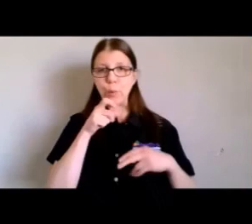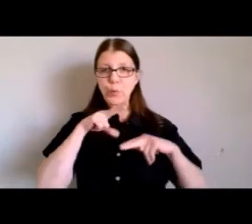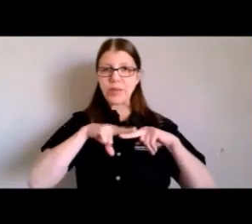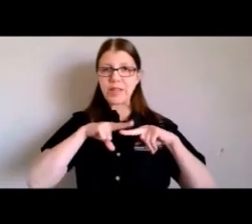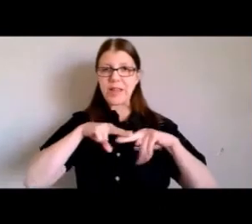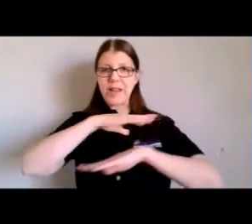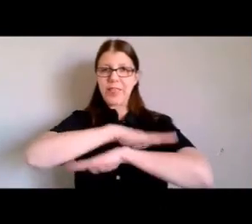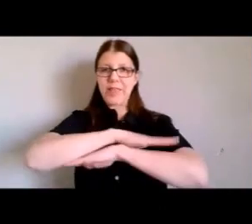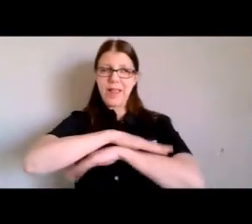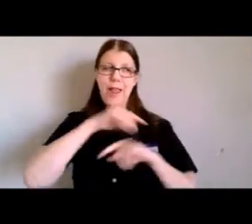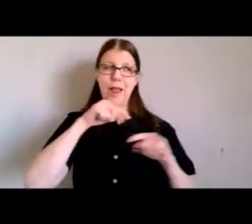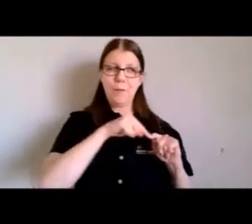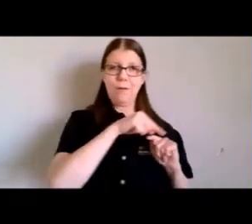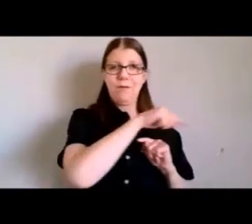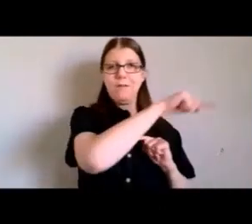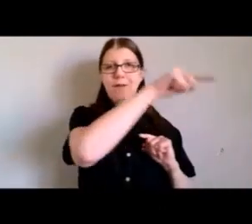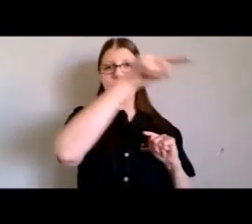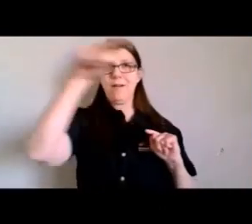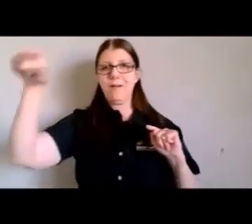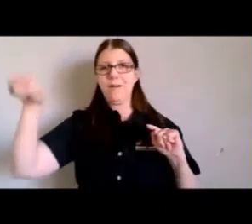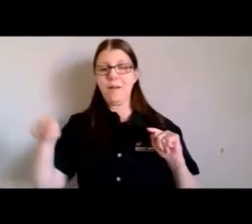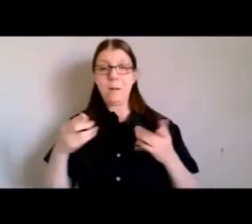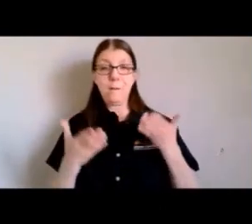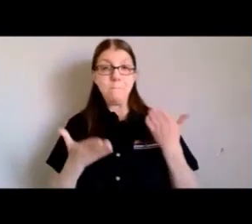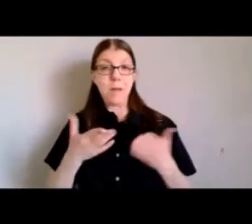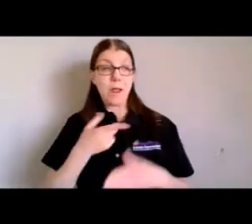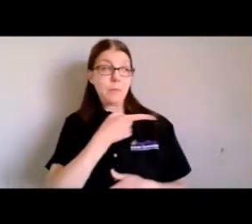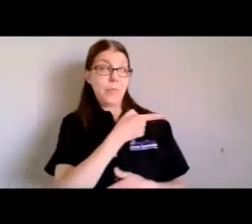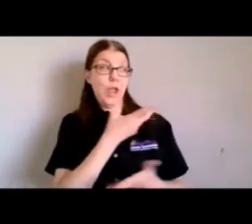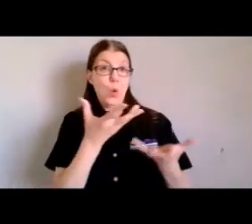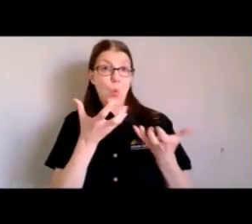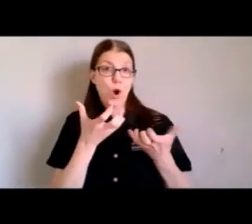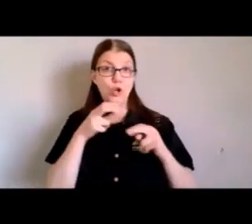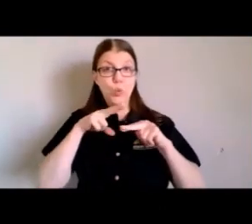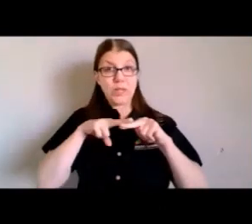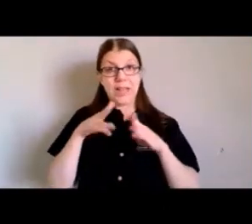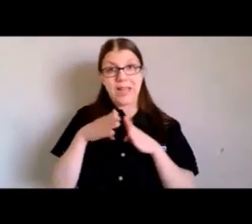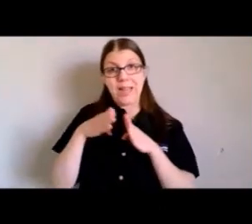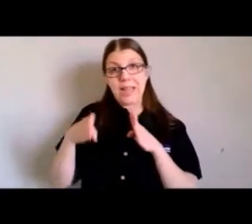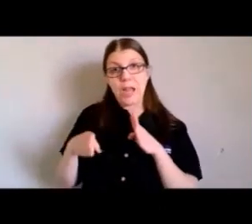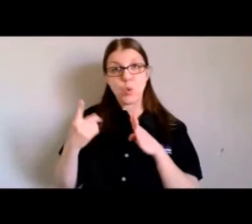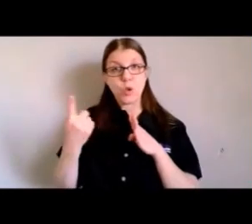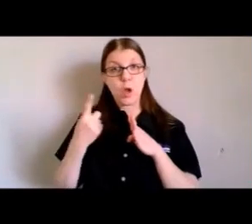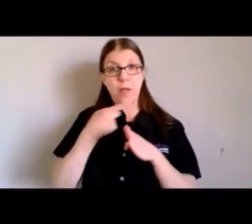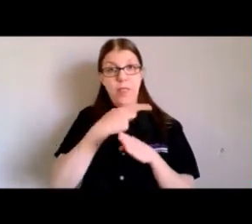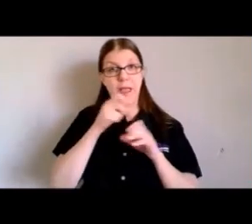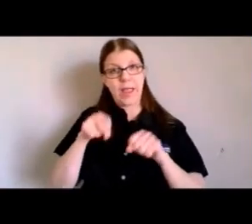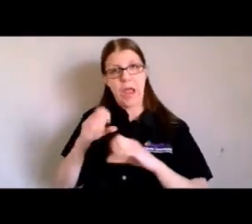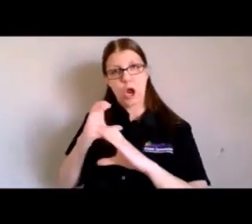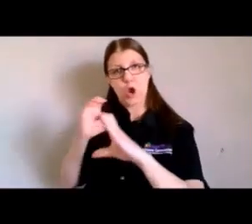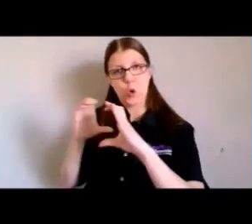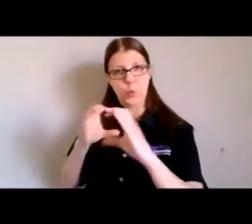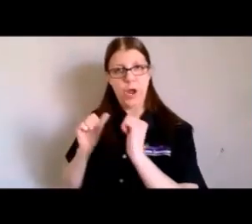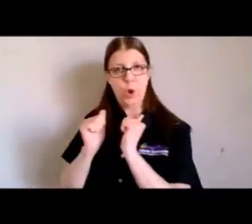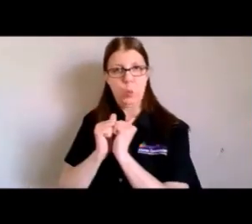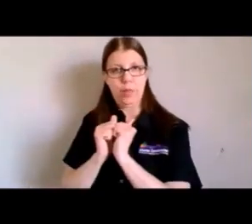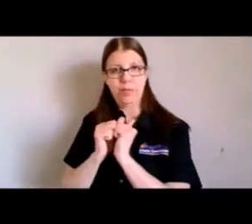If you think about a deaf-blind individual sitting around a dinner table with others,